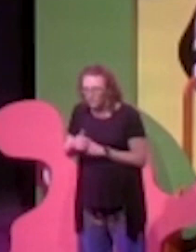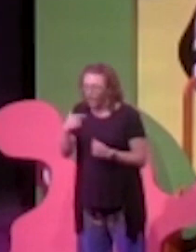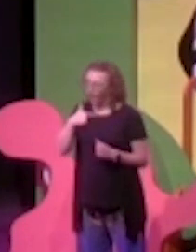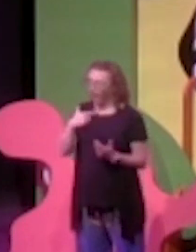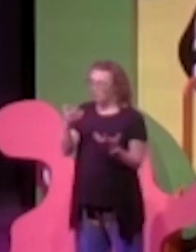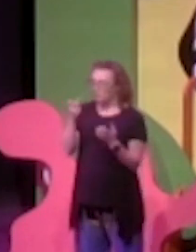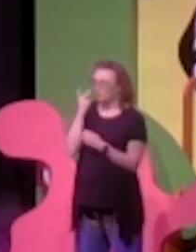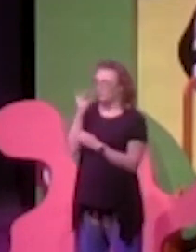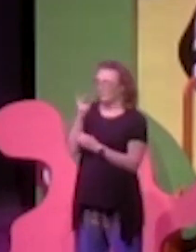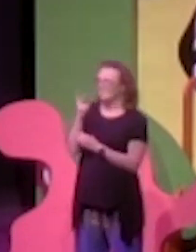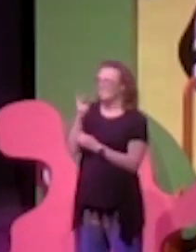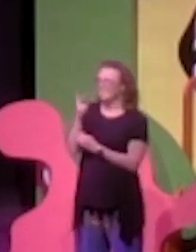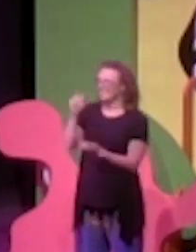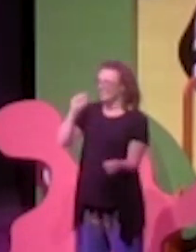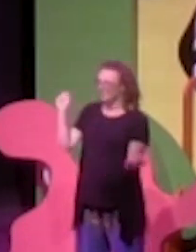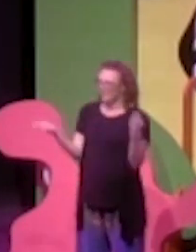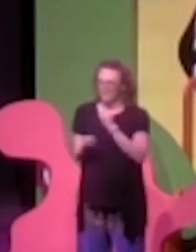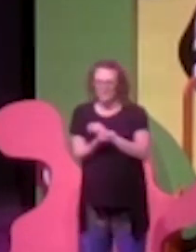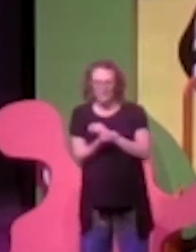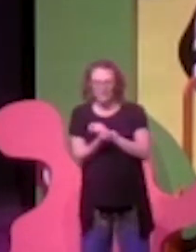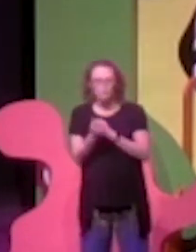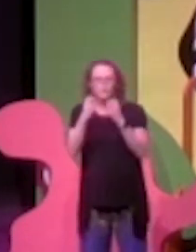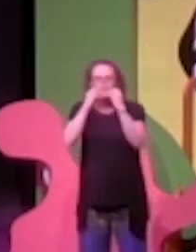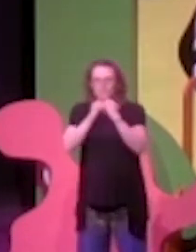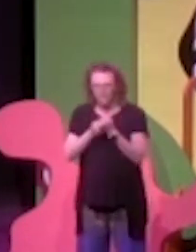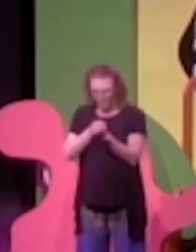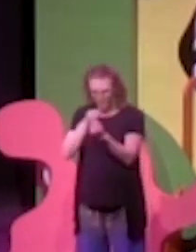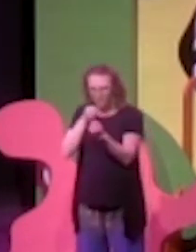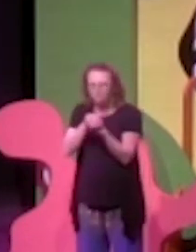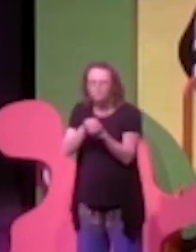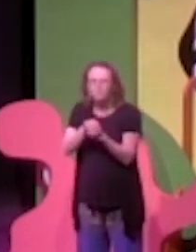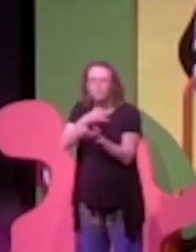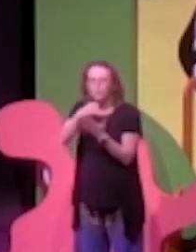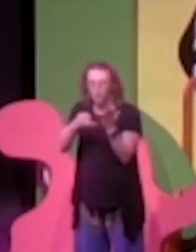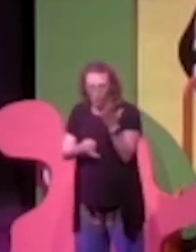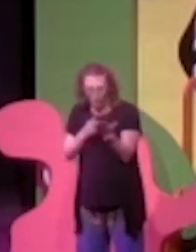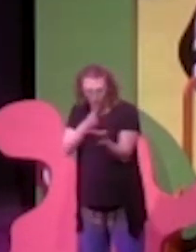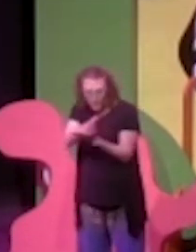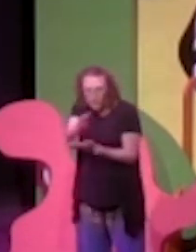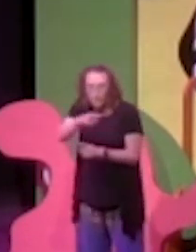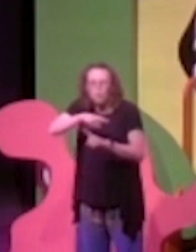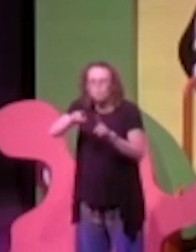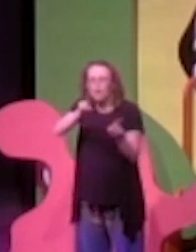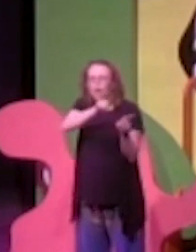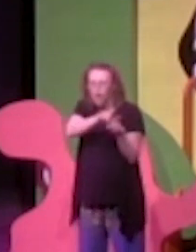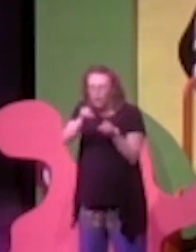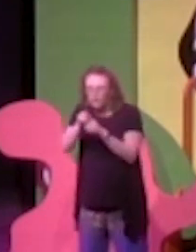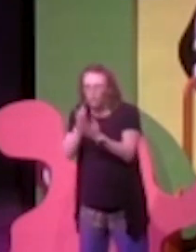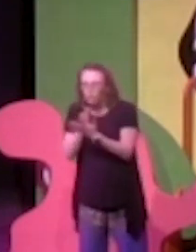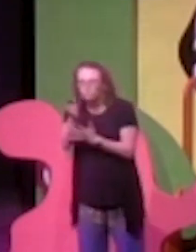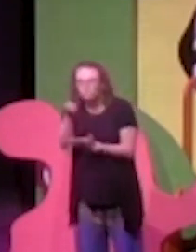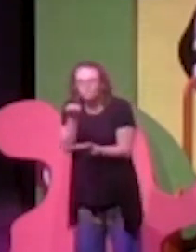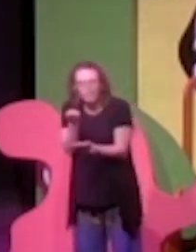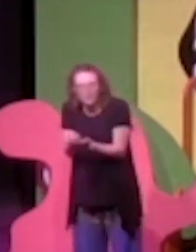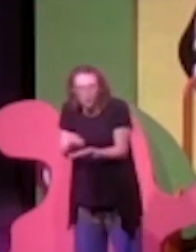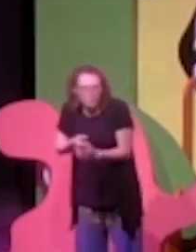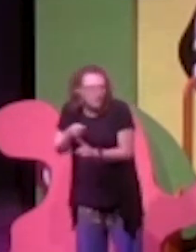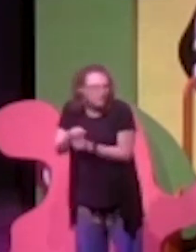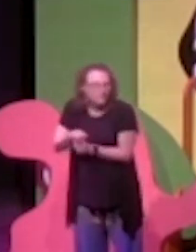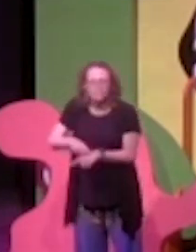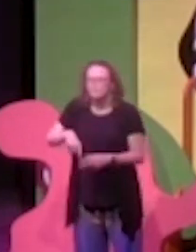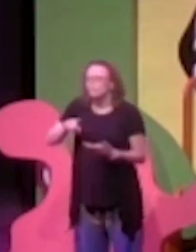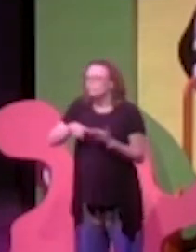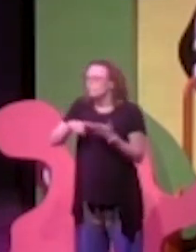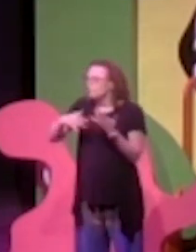not only the arts, we're valuing every impact of the sector, so economic, social,